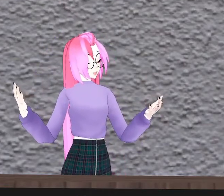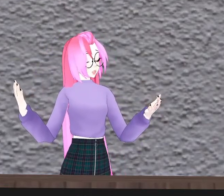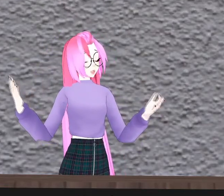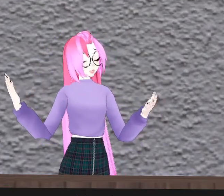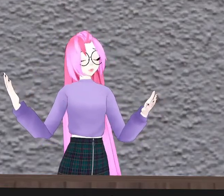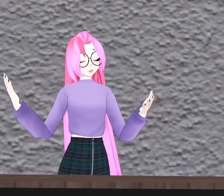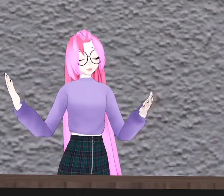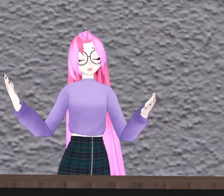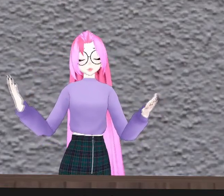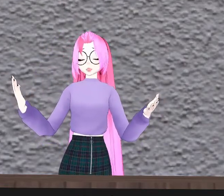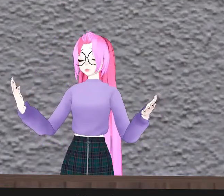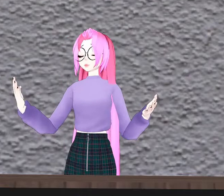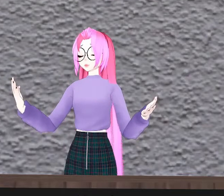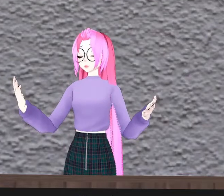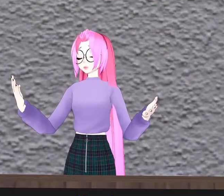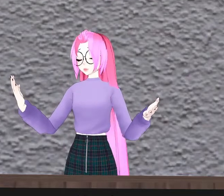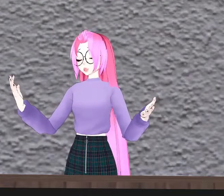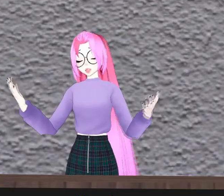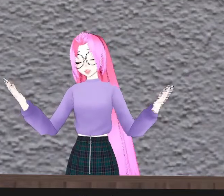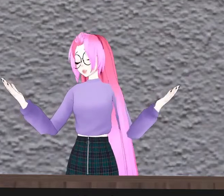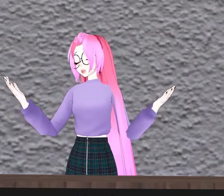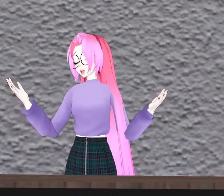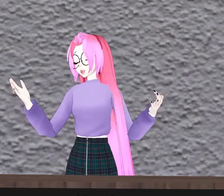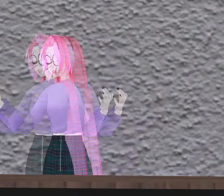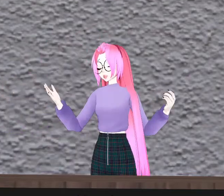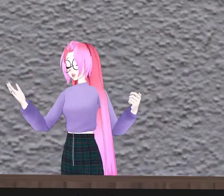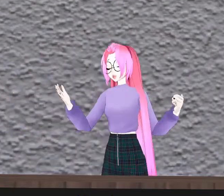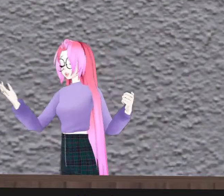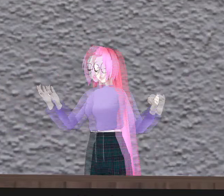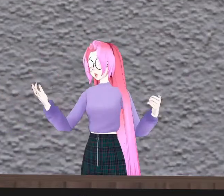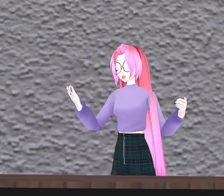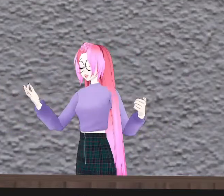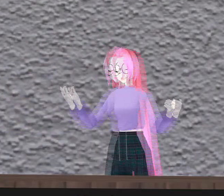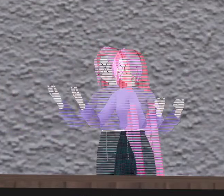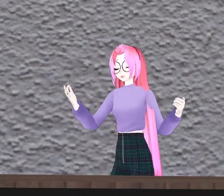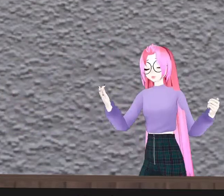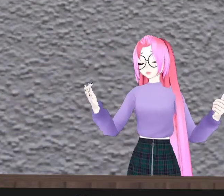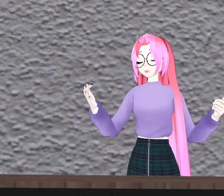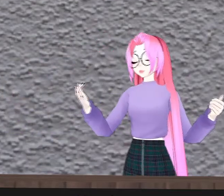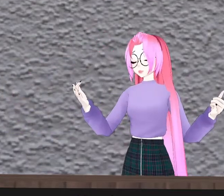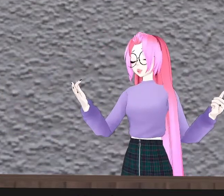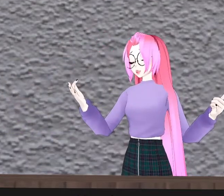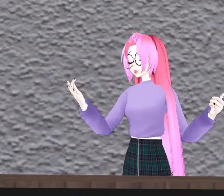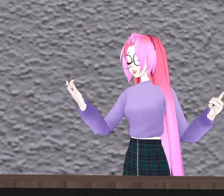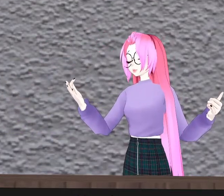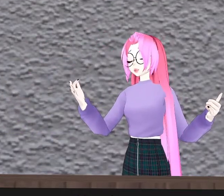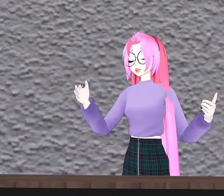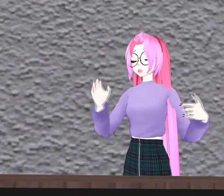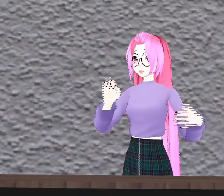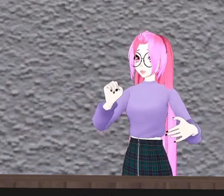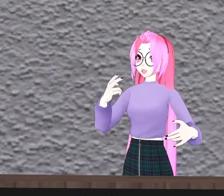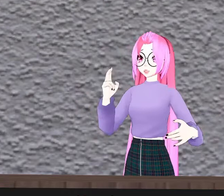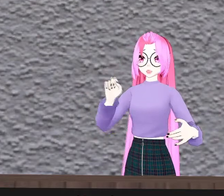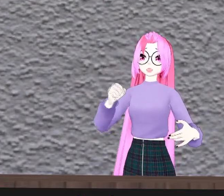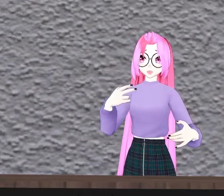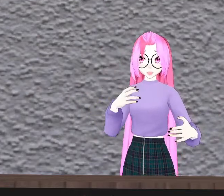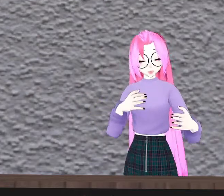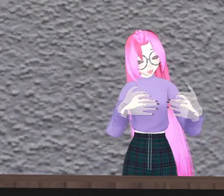that is. Yeah? Yeah, if you don't have hands, you can wiggle. You can wiggle. Yeah. Okay. So that's a lot of you.